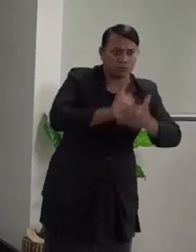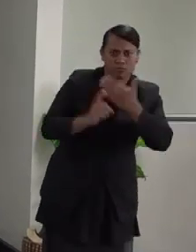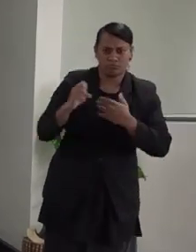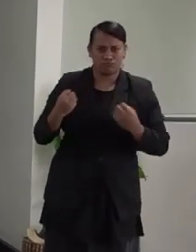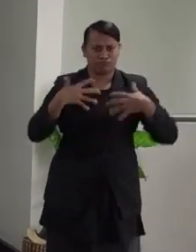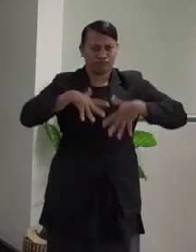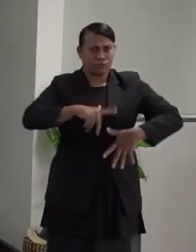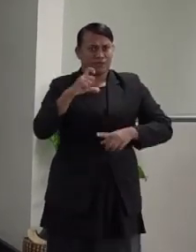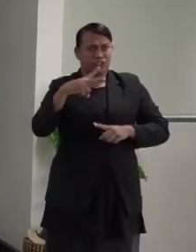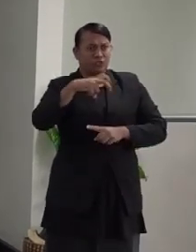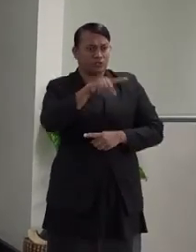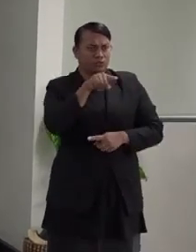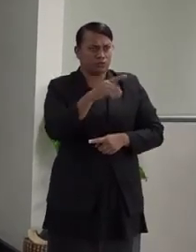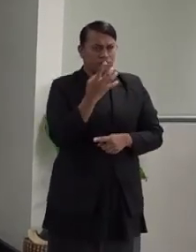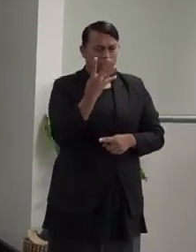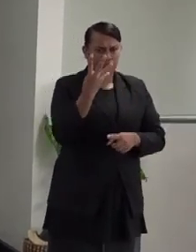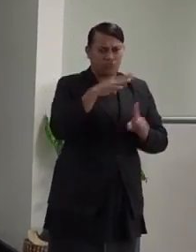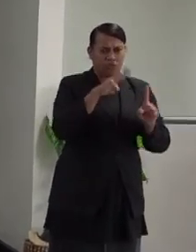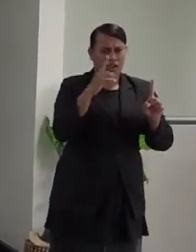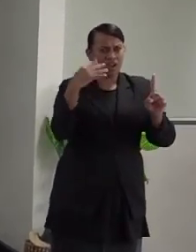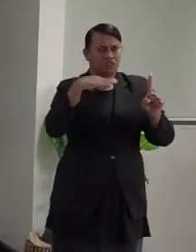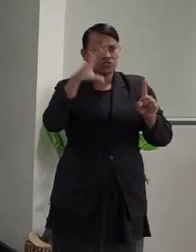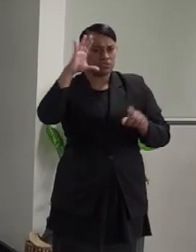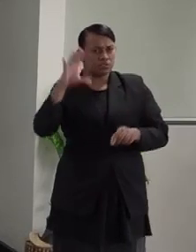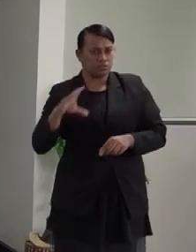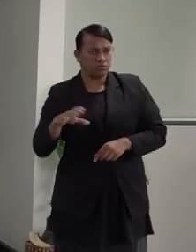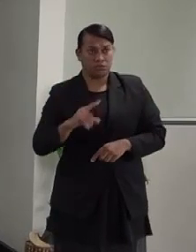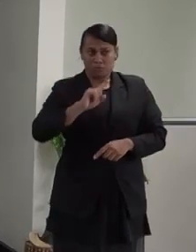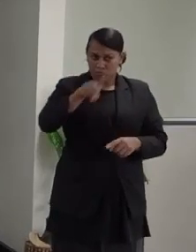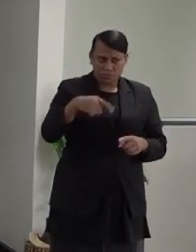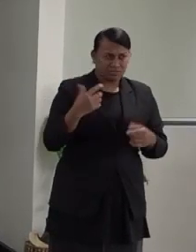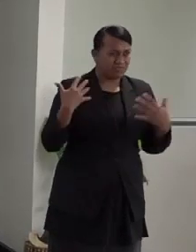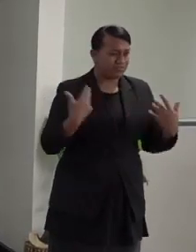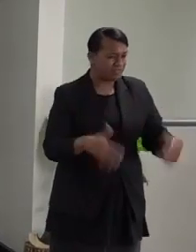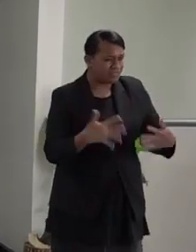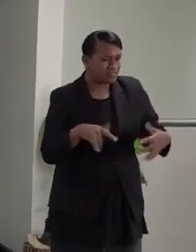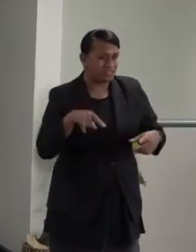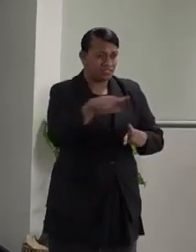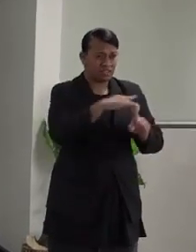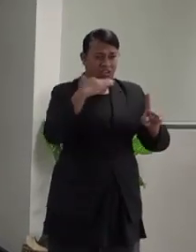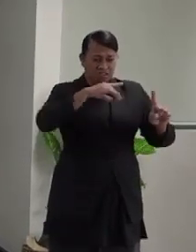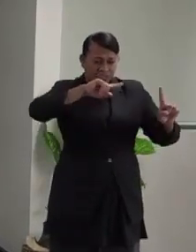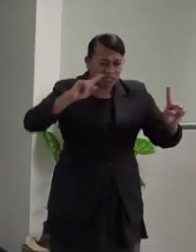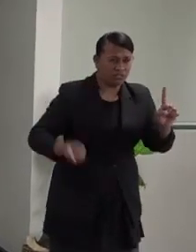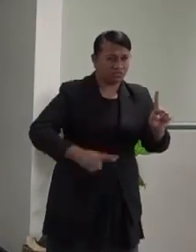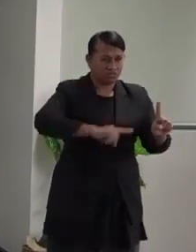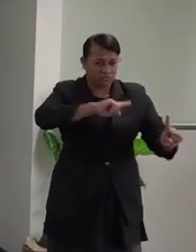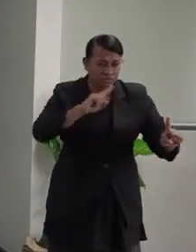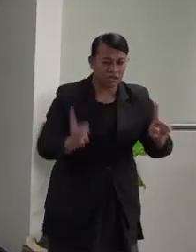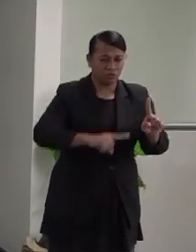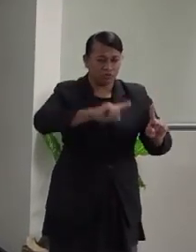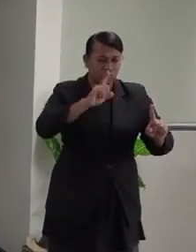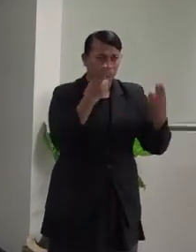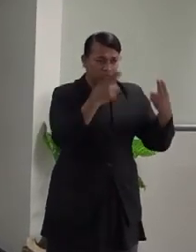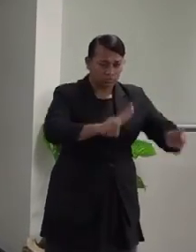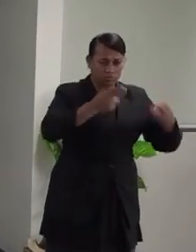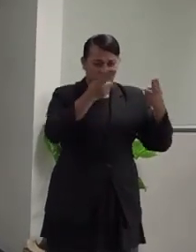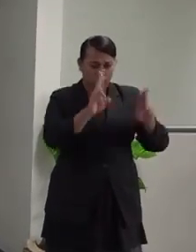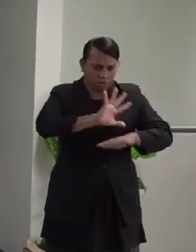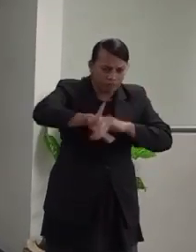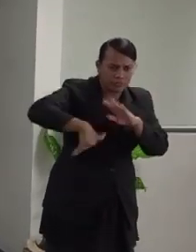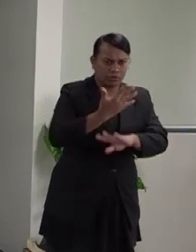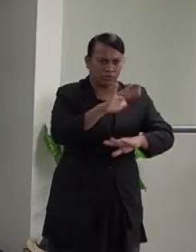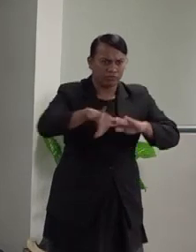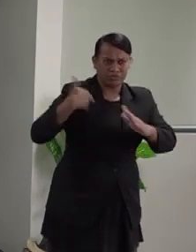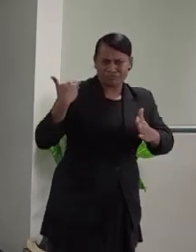territories. Hundreds are dying every day. We're seeing a troubling trend of a 10% day-over-day